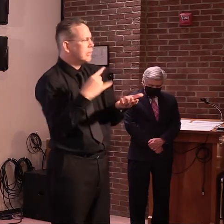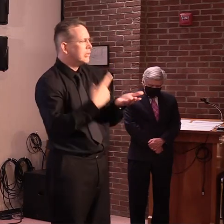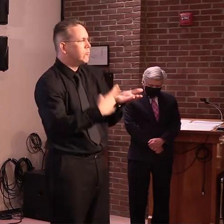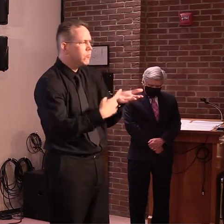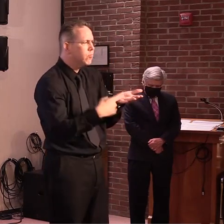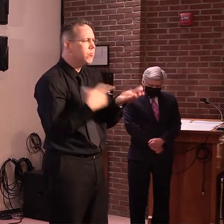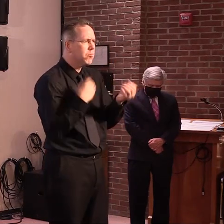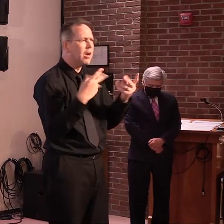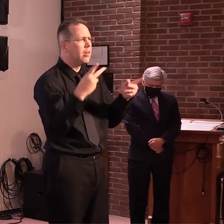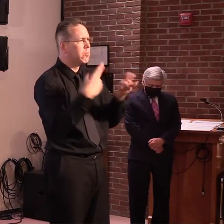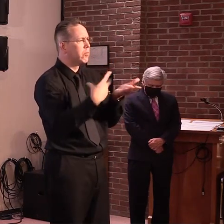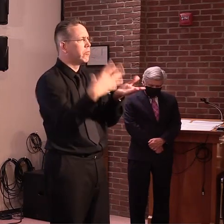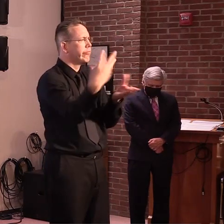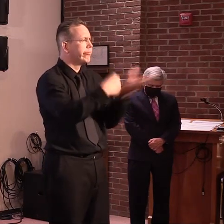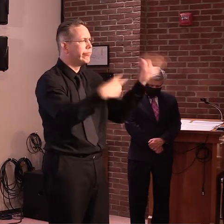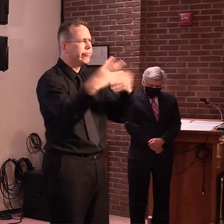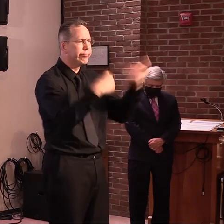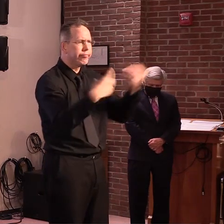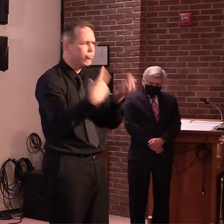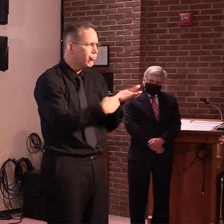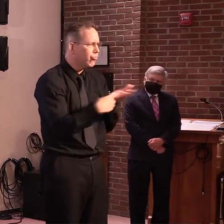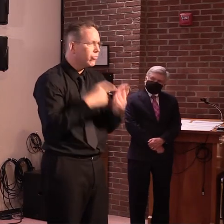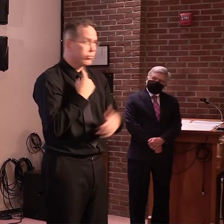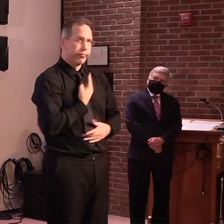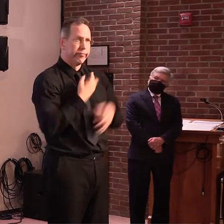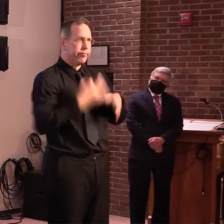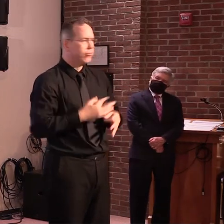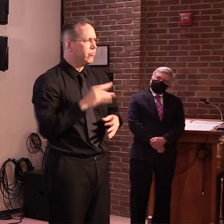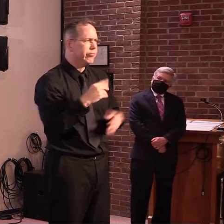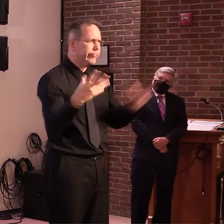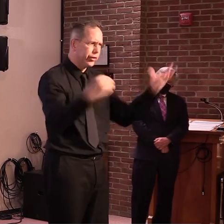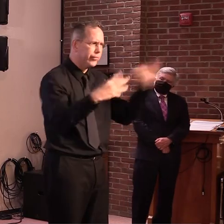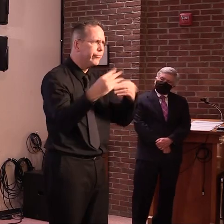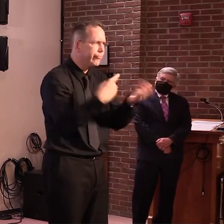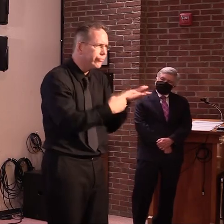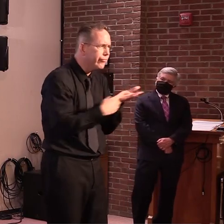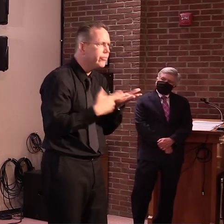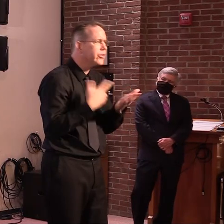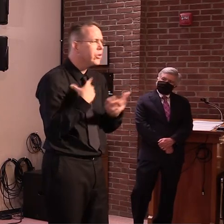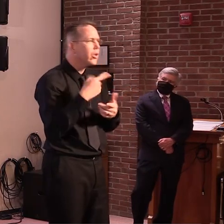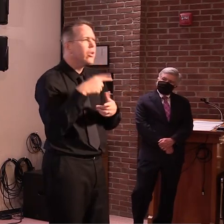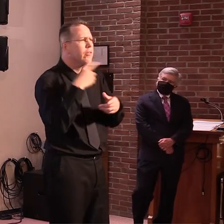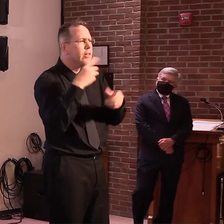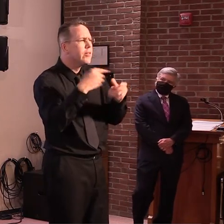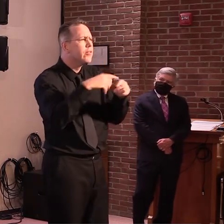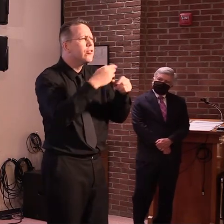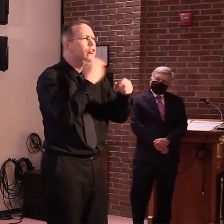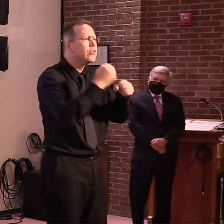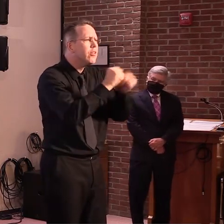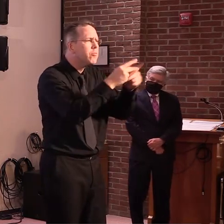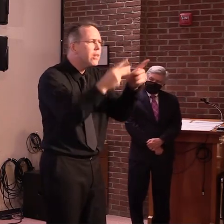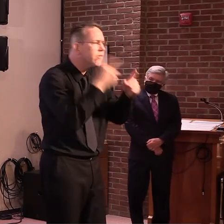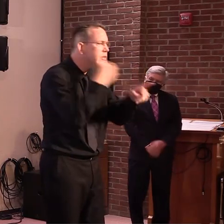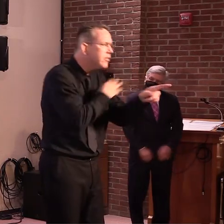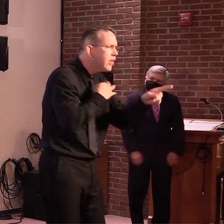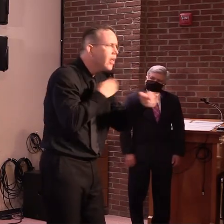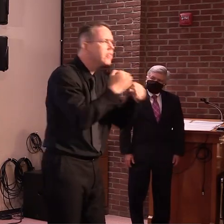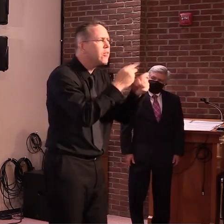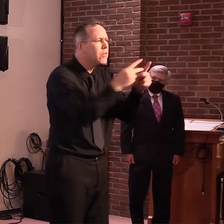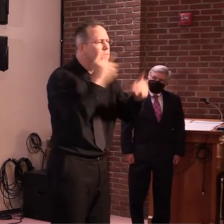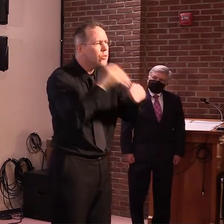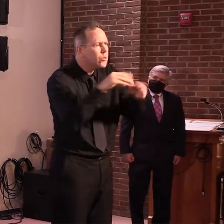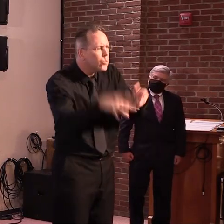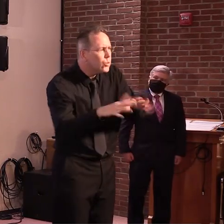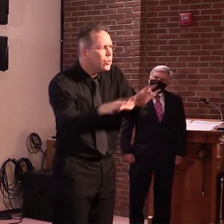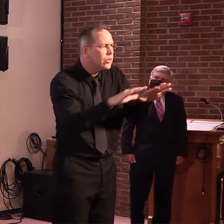could call it that. We have general pediatricians, we have school psychologists,